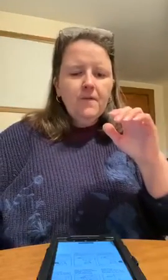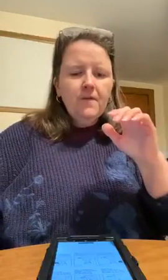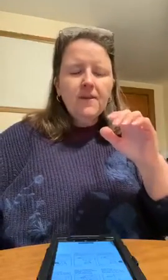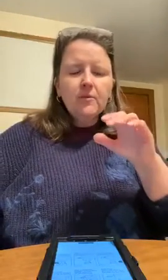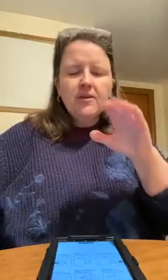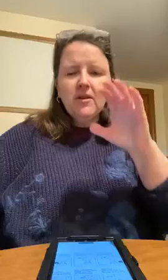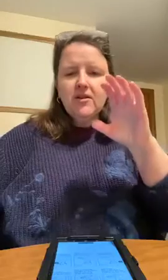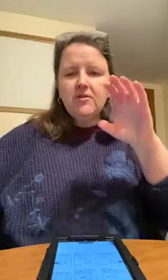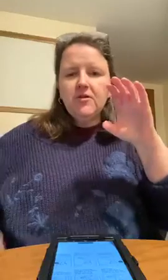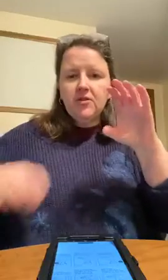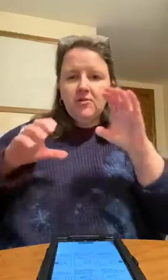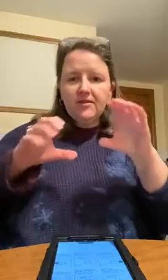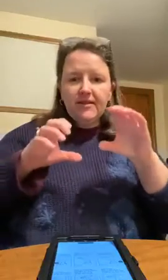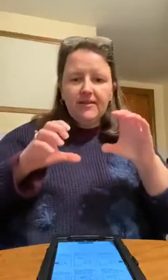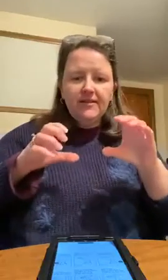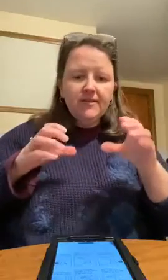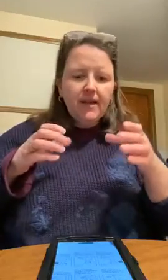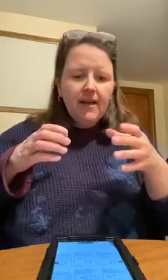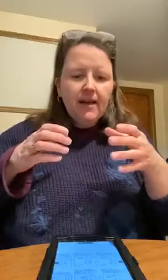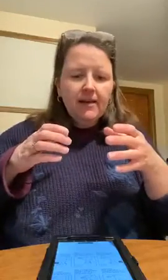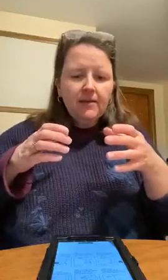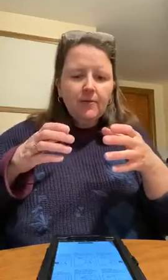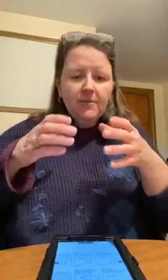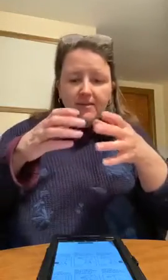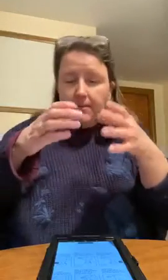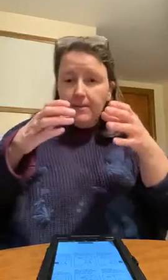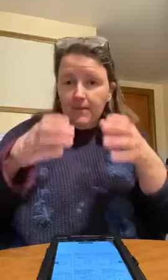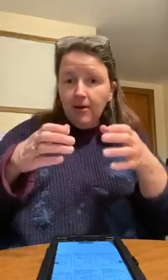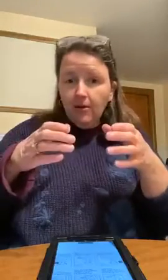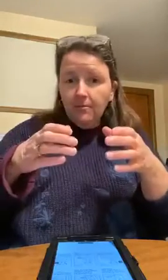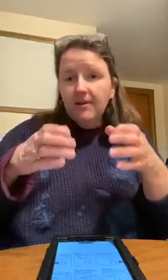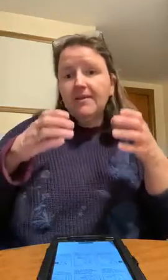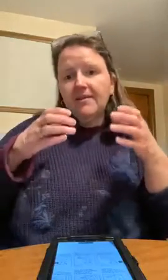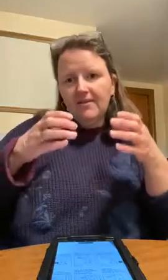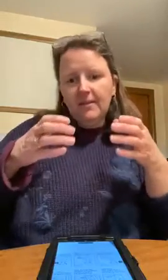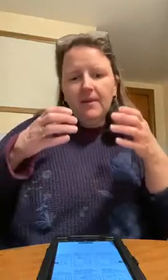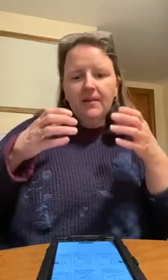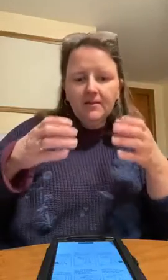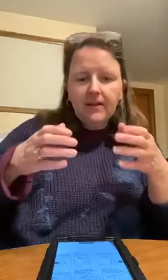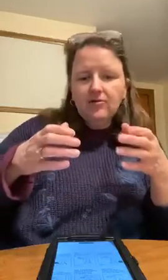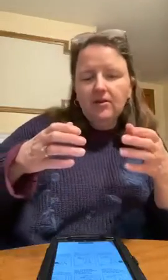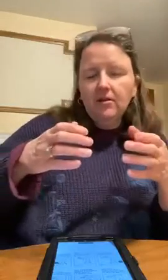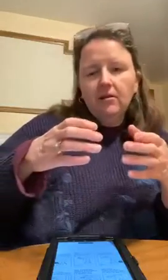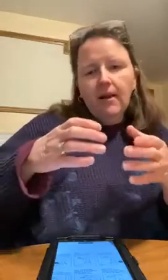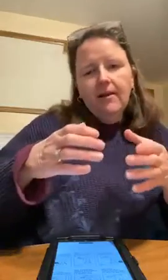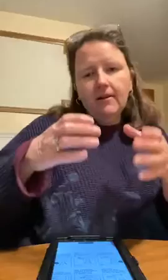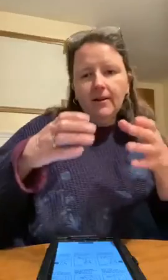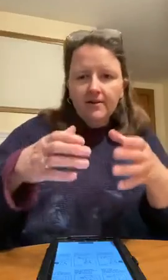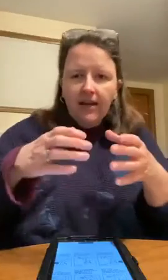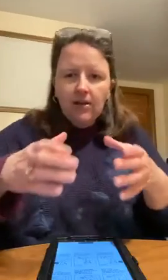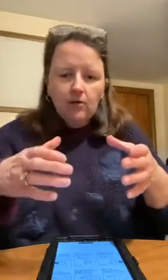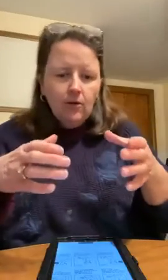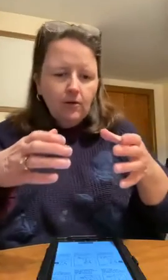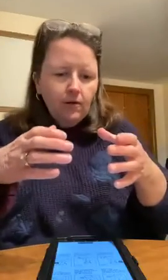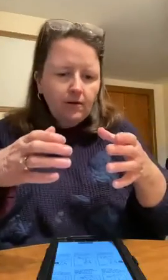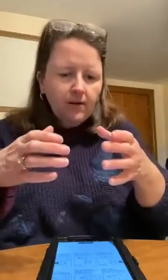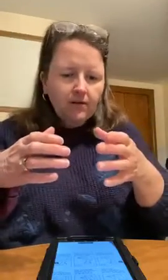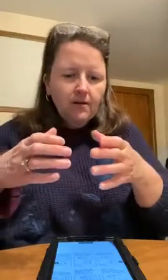This one you can use two C's, and it would be something bigger, but it's something cylindrical, like a container or a, you know,